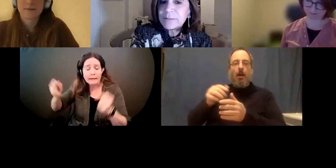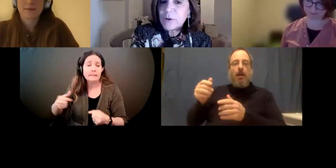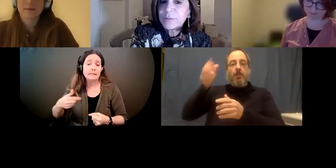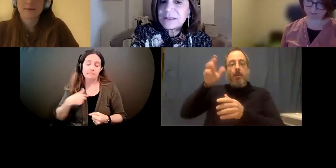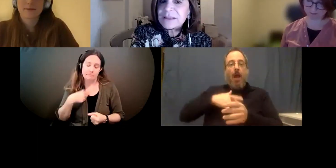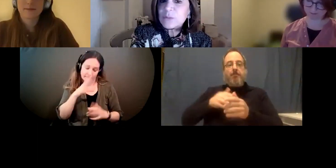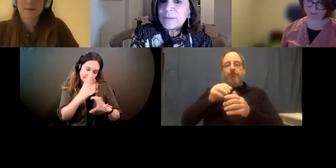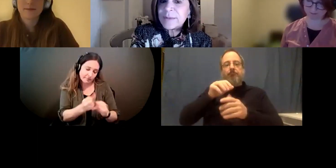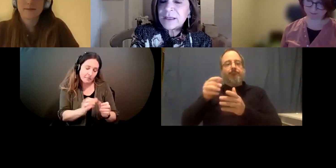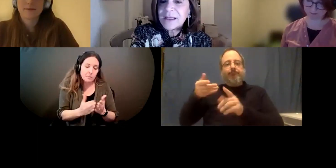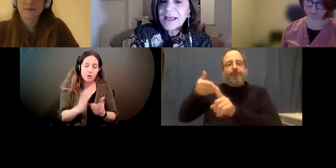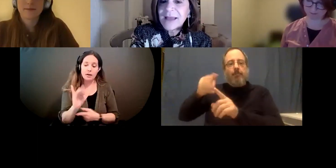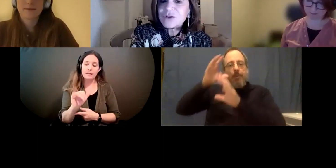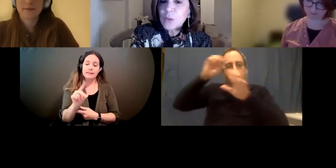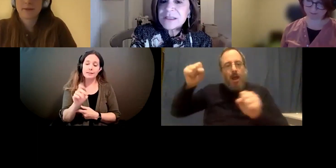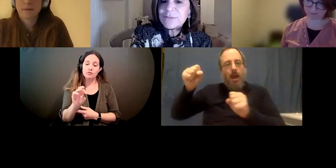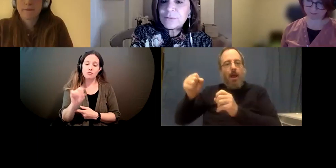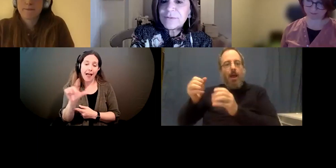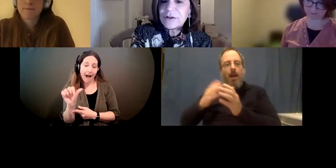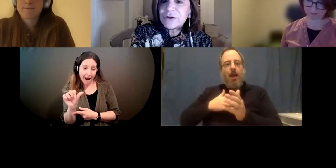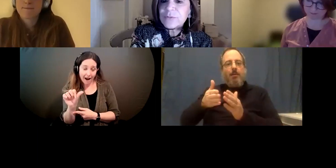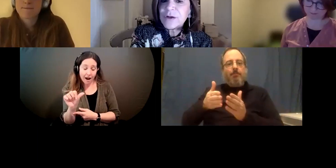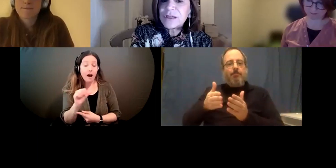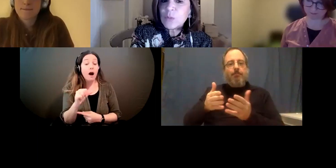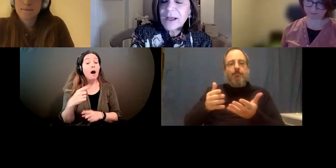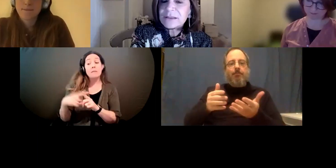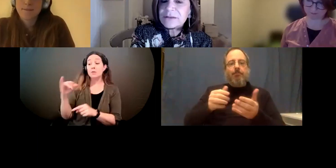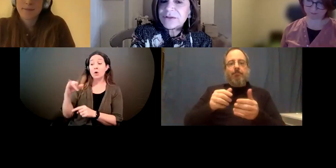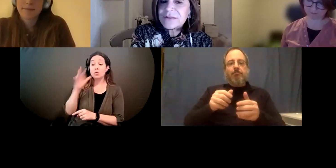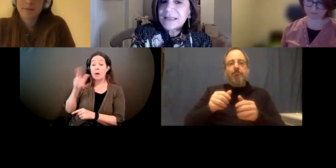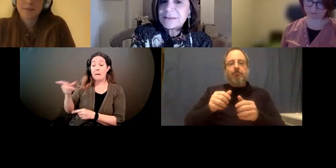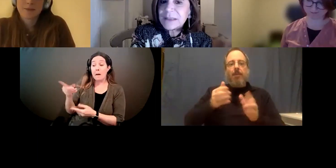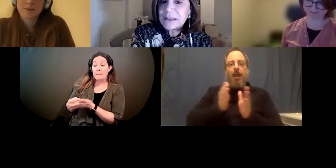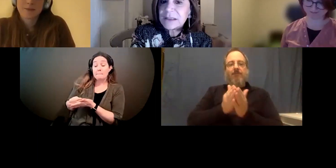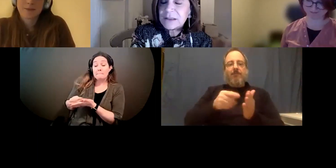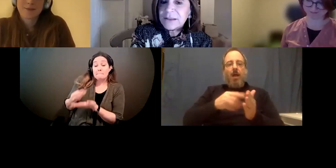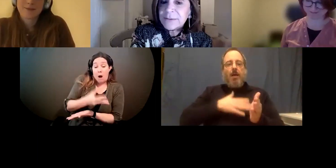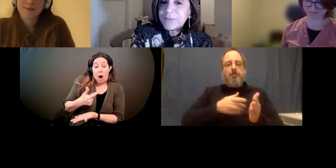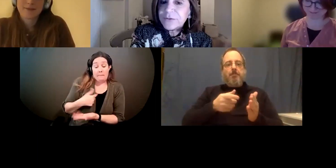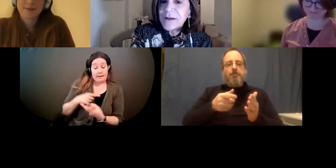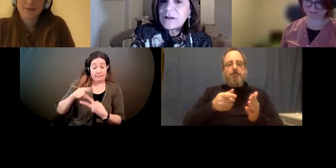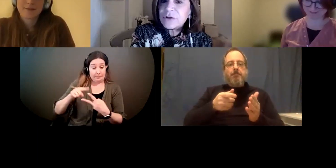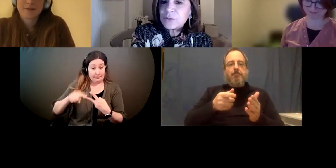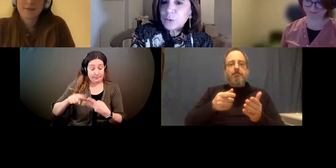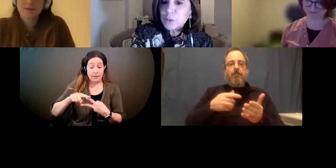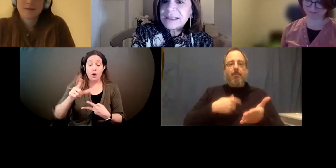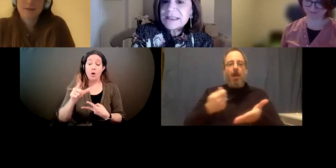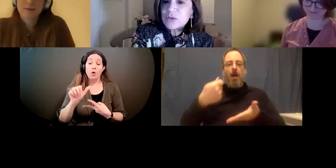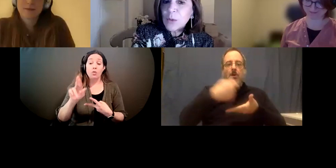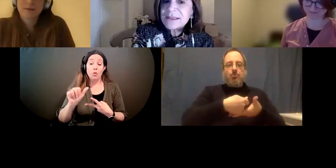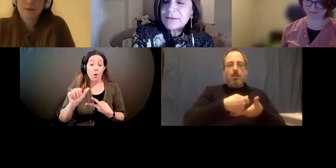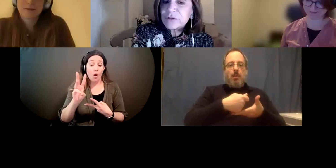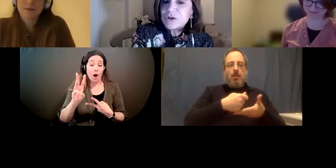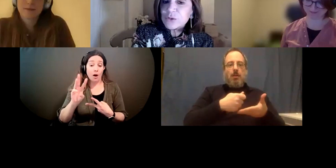grandmother had bought me Little Women and the 24-volume Funk and Wagnalls Encyclopedia. The volumes were